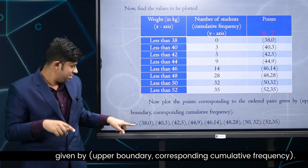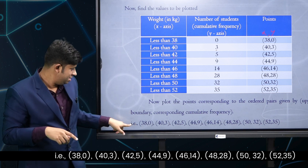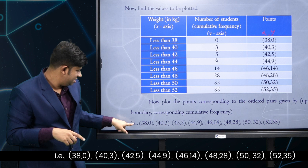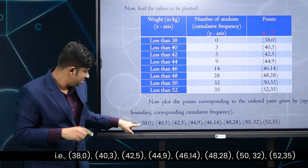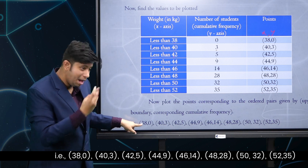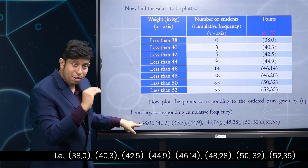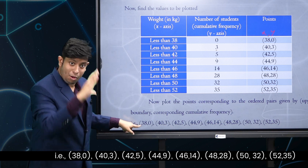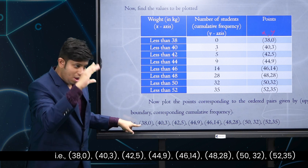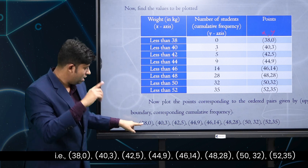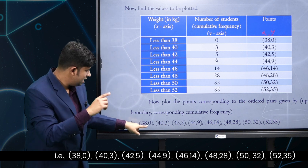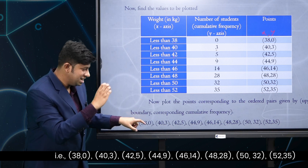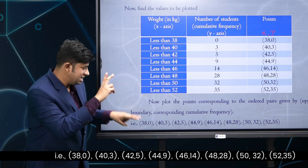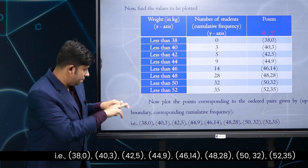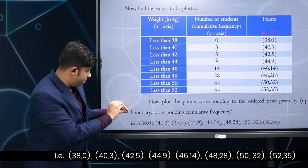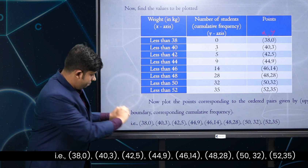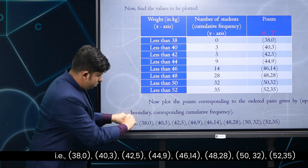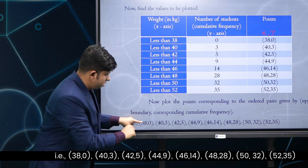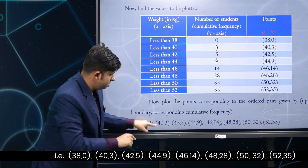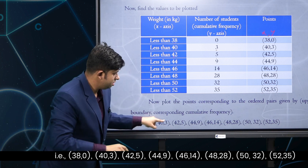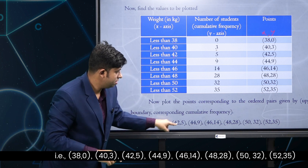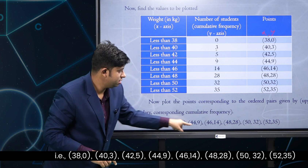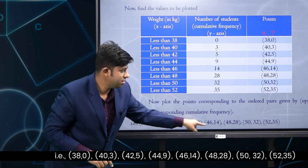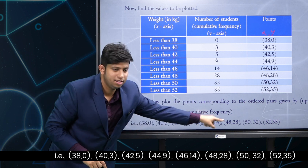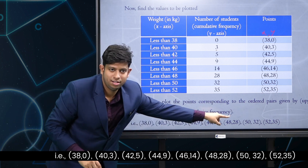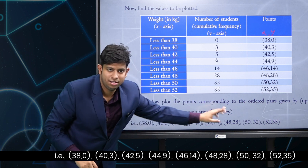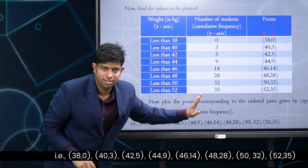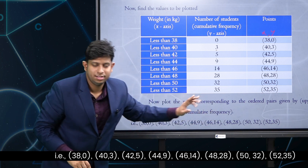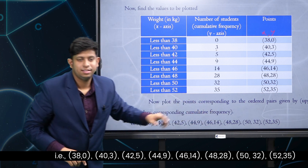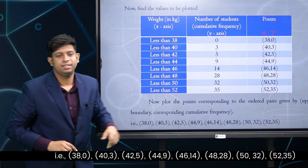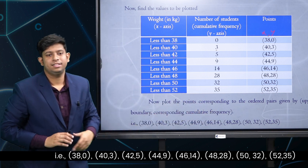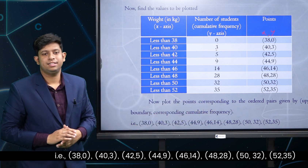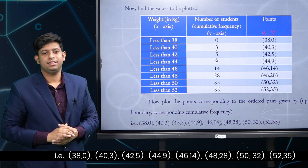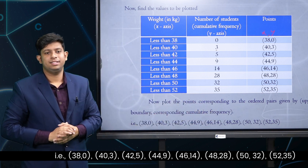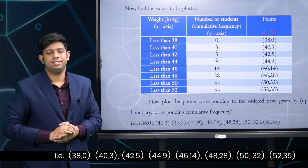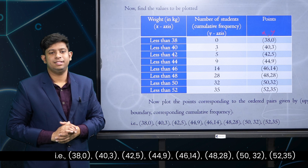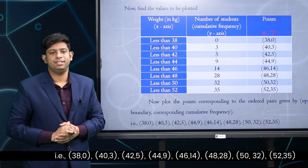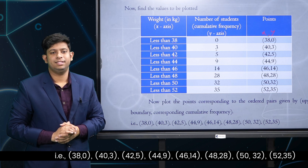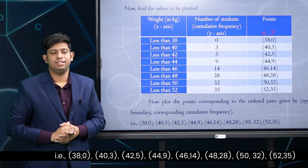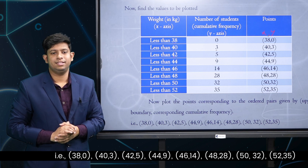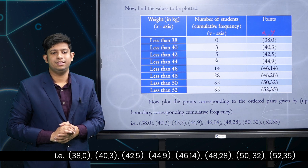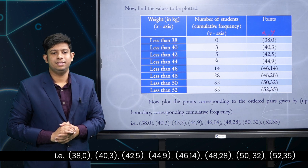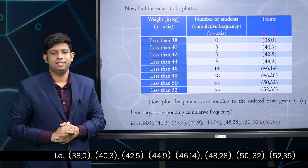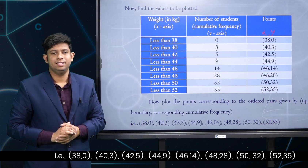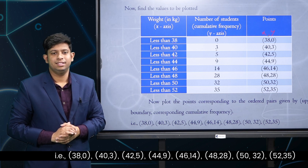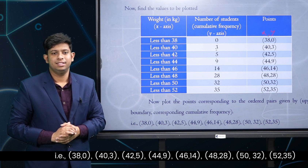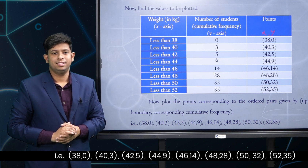That is 38, 0, 40, 3, 42, 5, 44, 9, 46, 14,